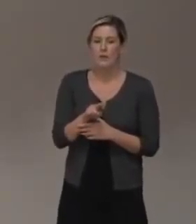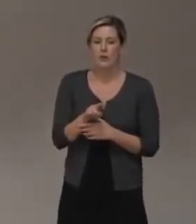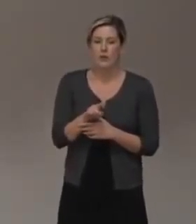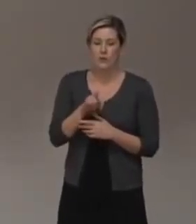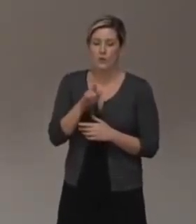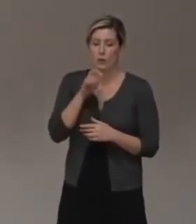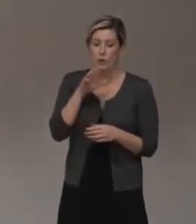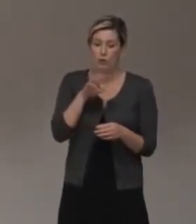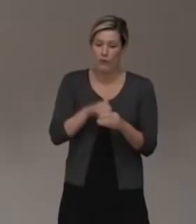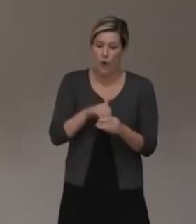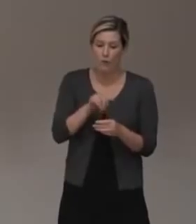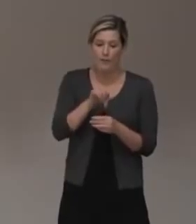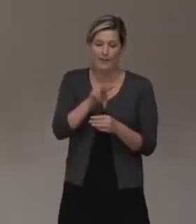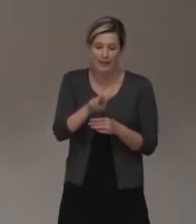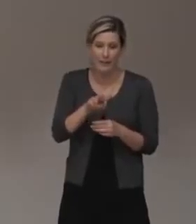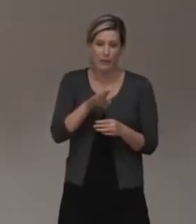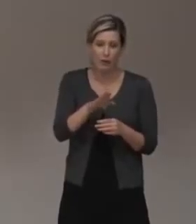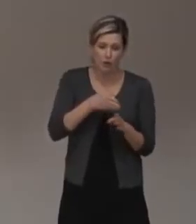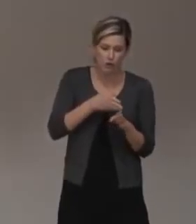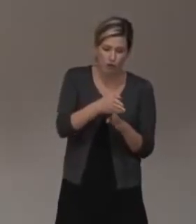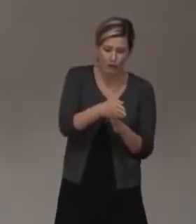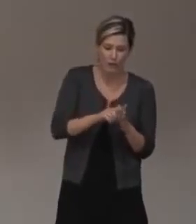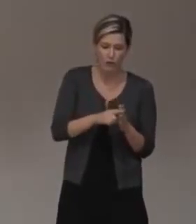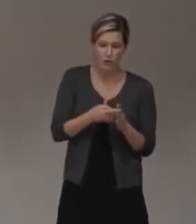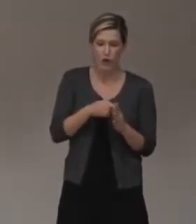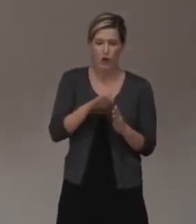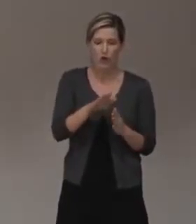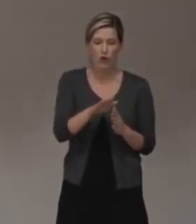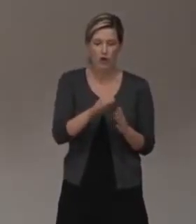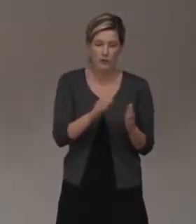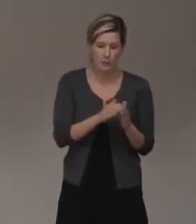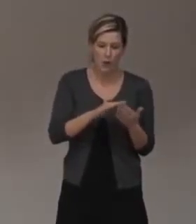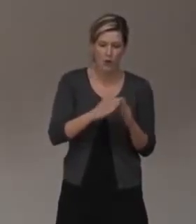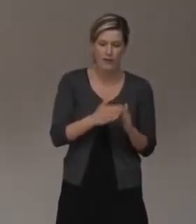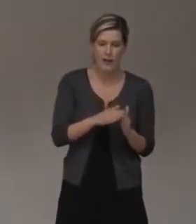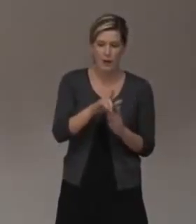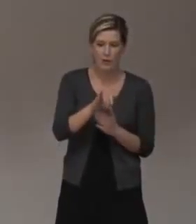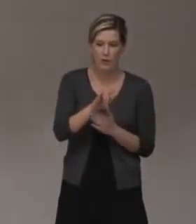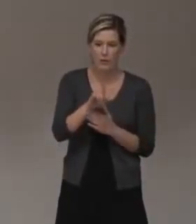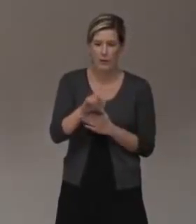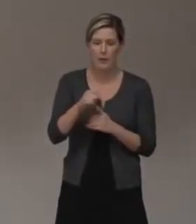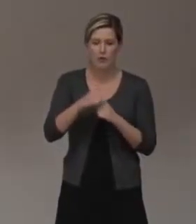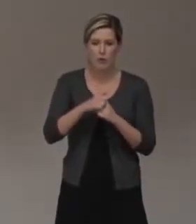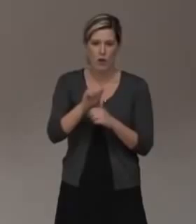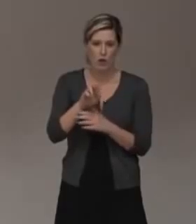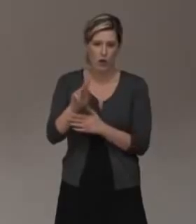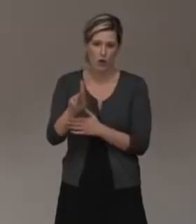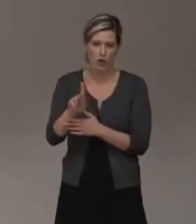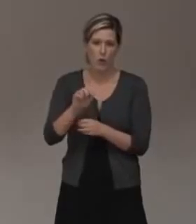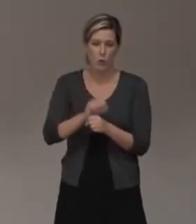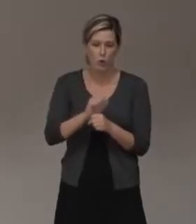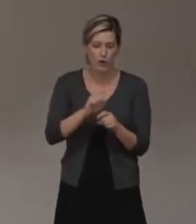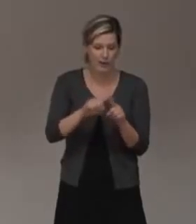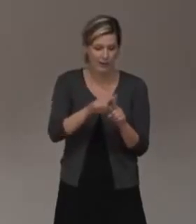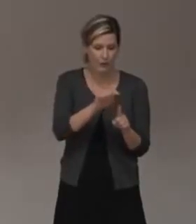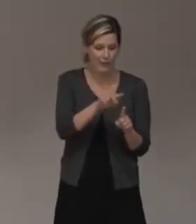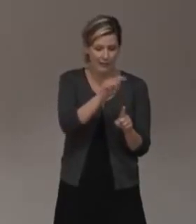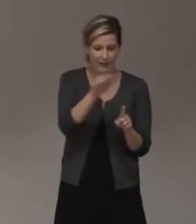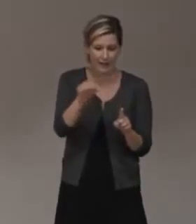whose broadcast journalism career began in her hometown of Little Rock, Arkansas, worked on television stations in